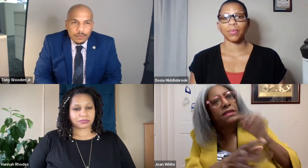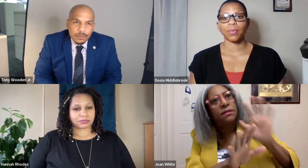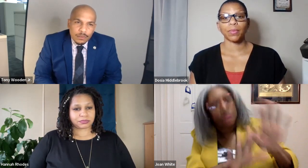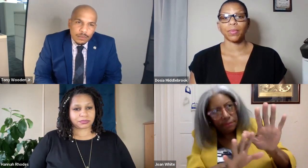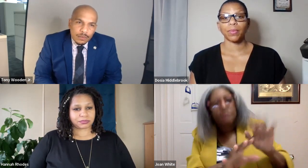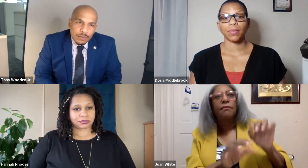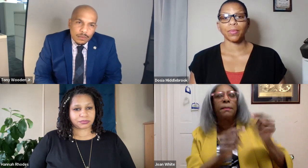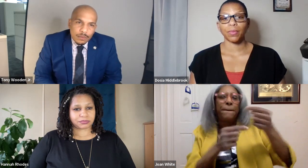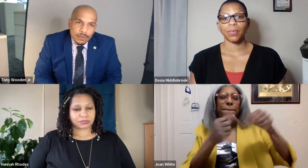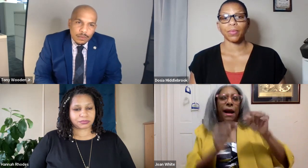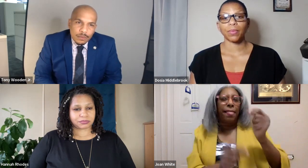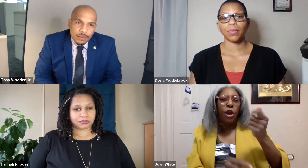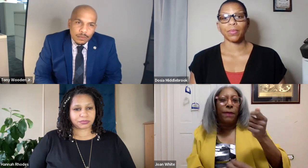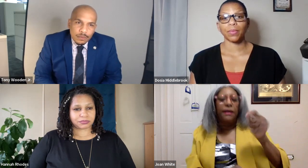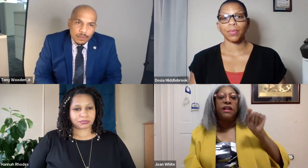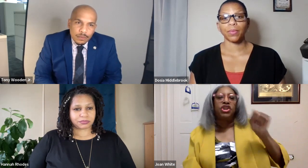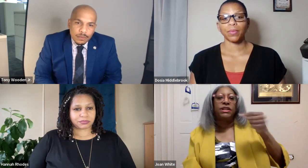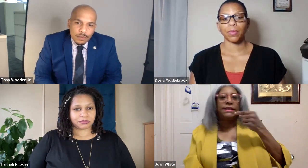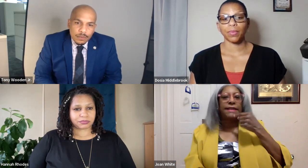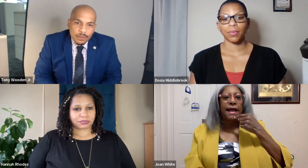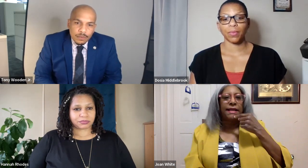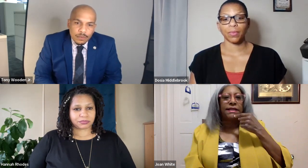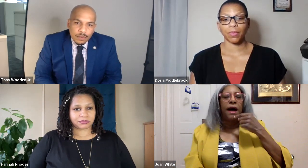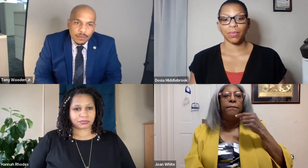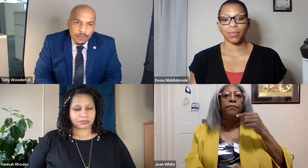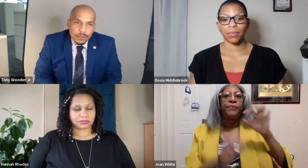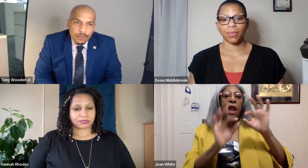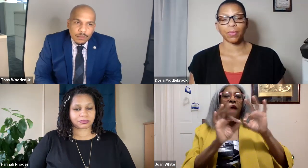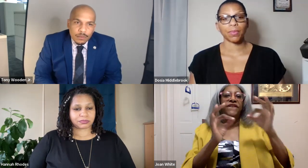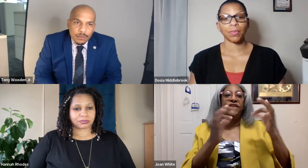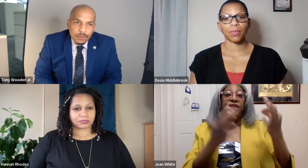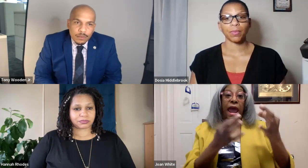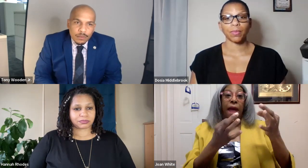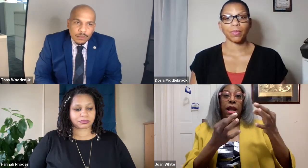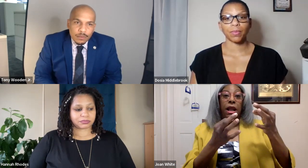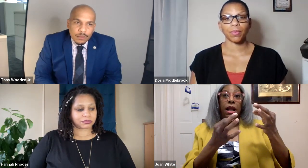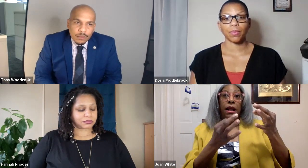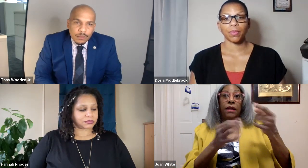And then she did, let me back up a little bit. She did say